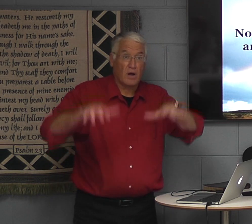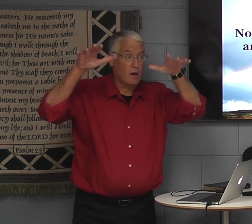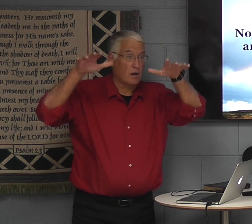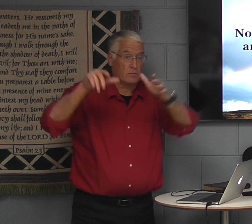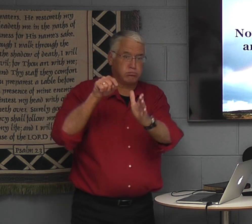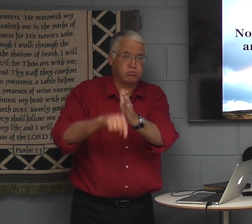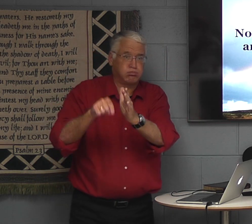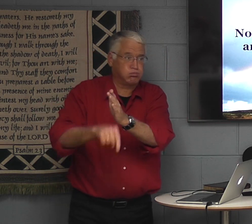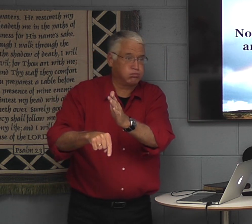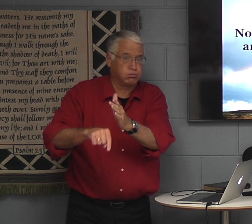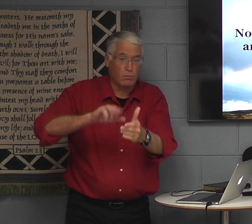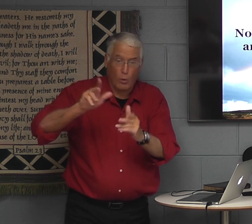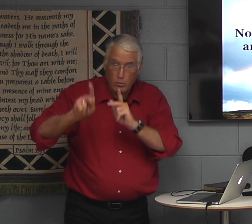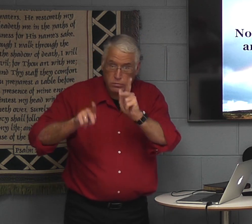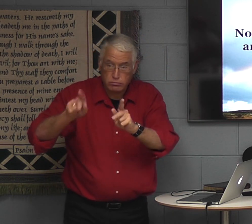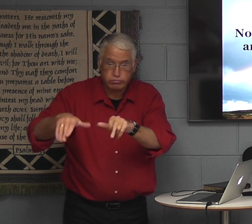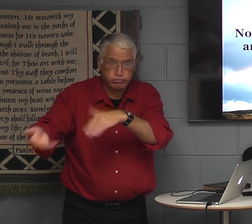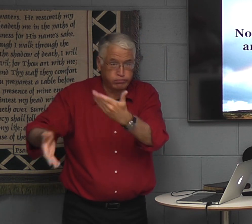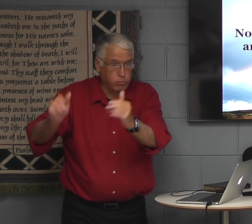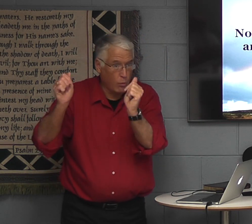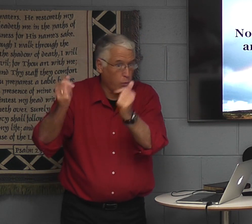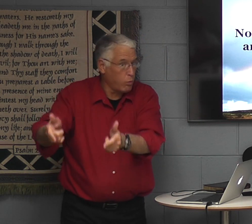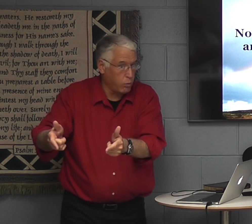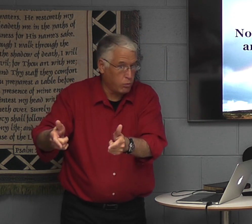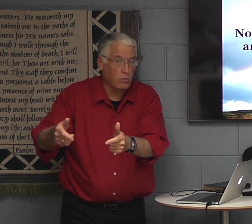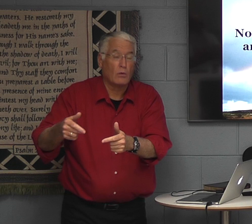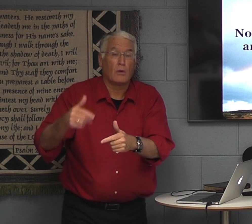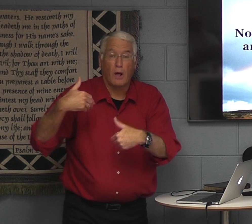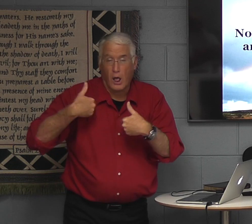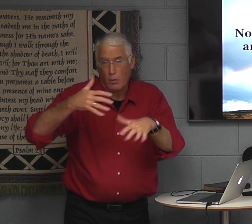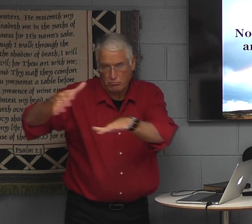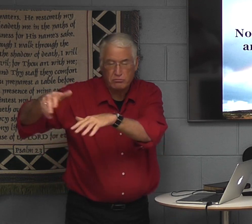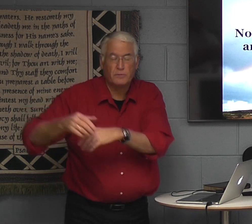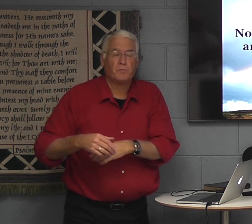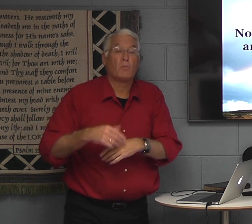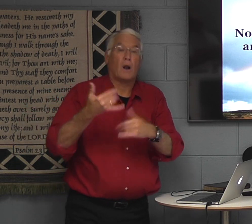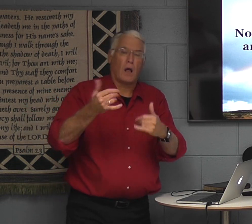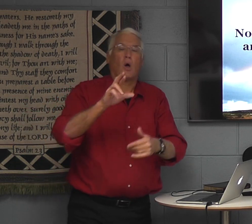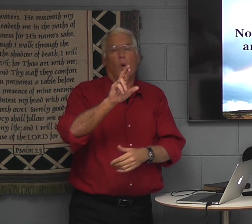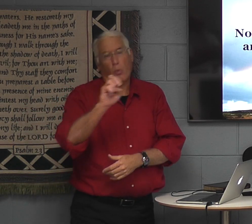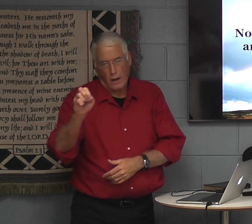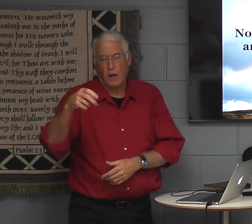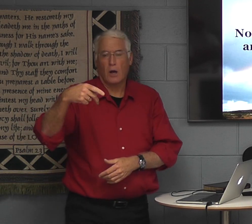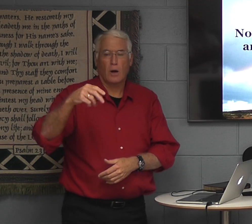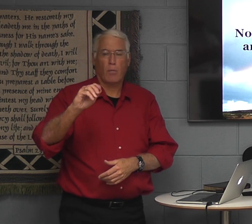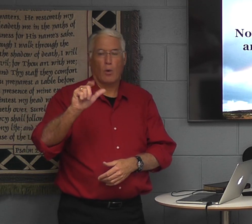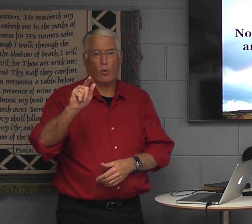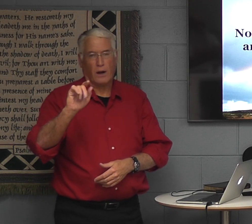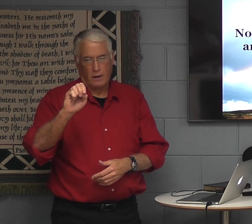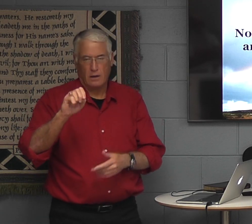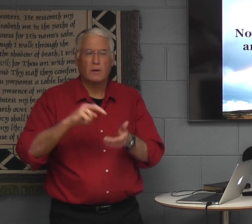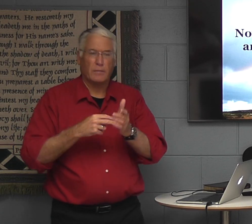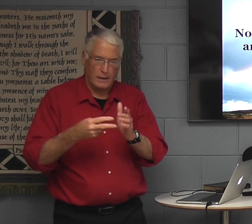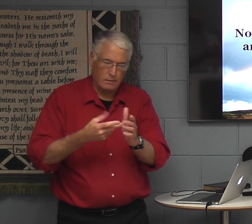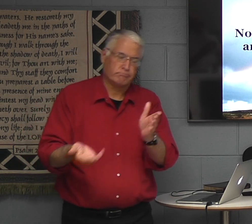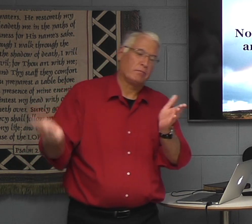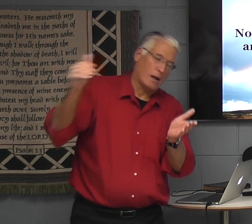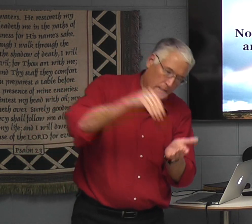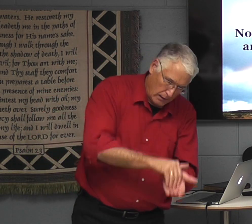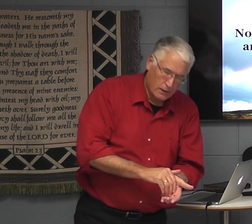it again. So the flood, everyone died, all the people died, and the animals. So now they have to repopulate,